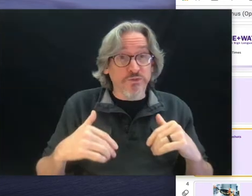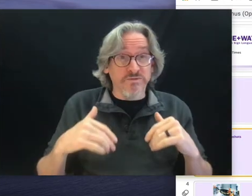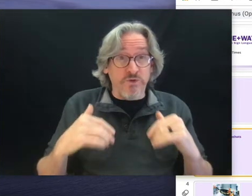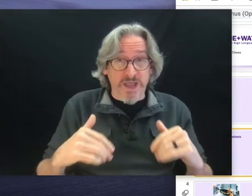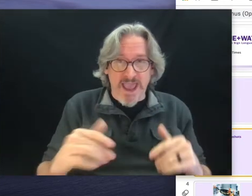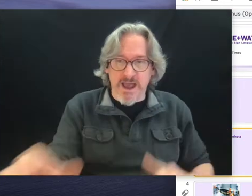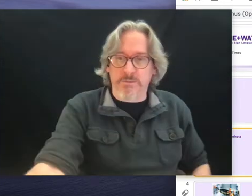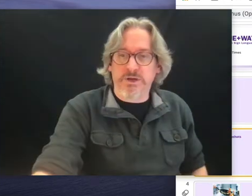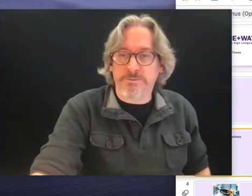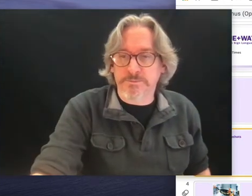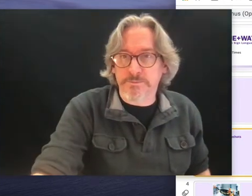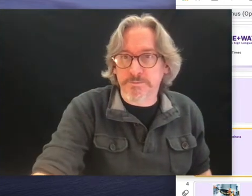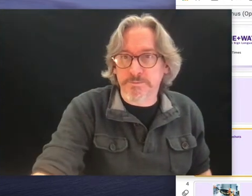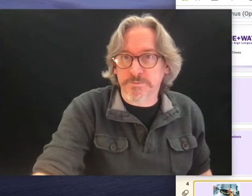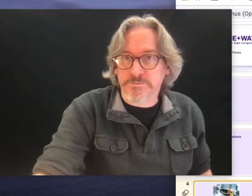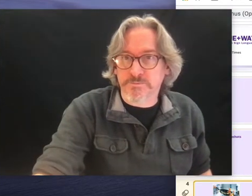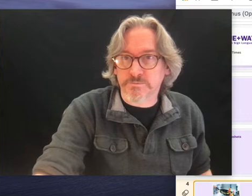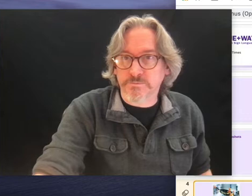going to go through the vocab